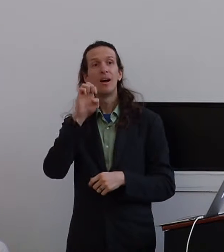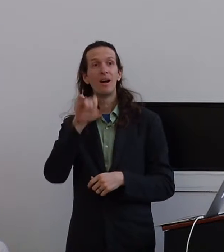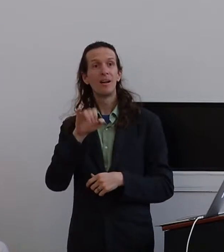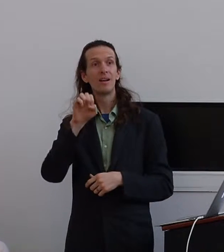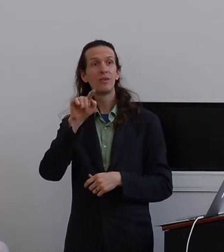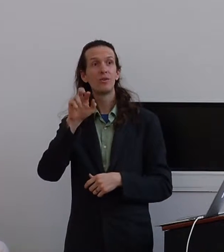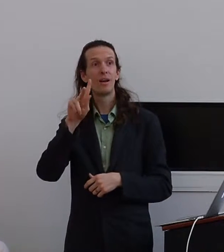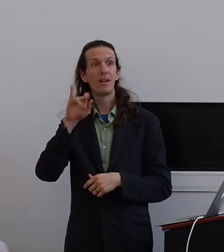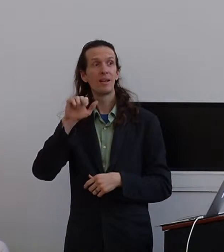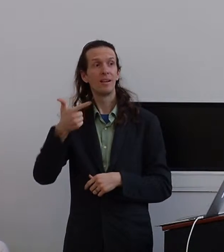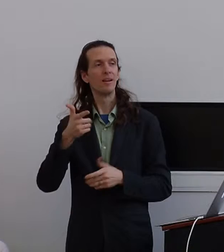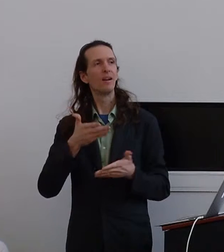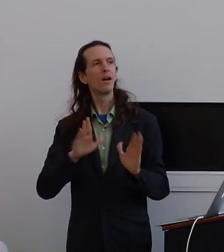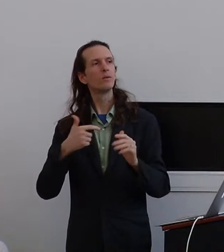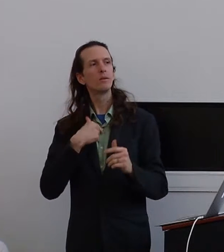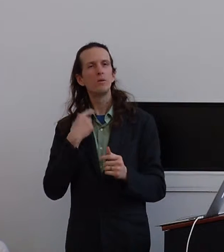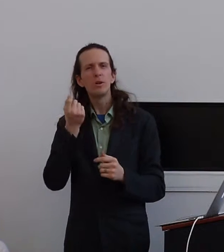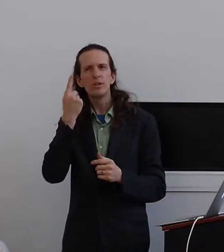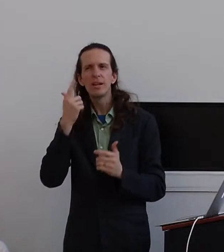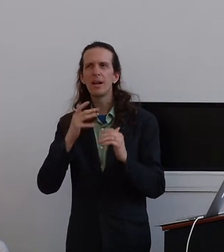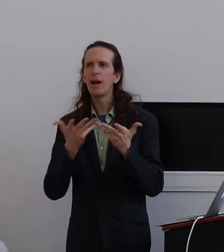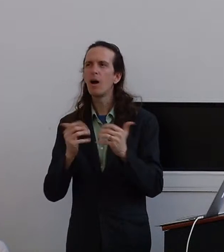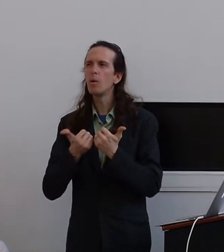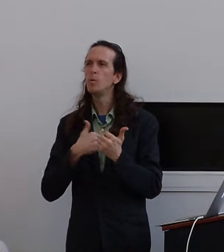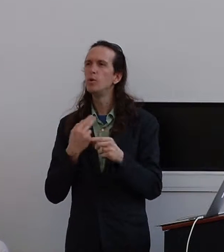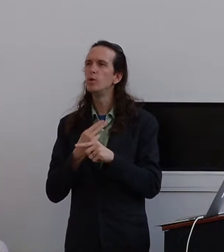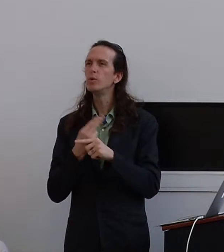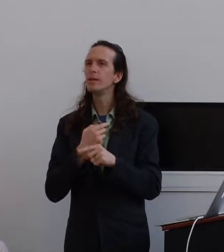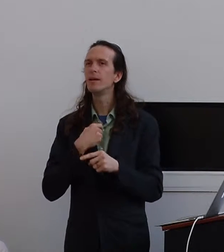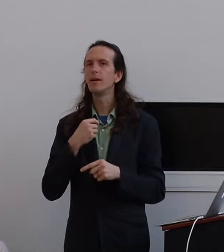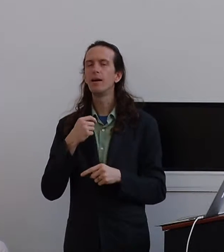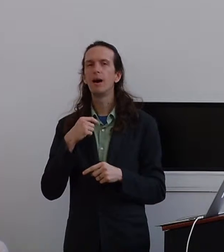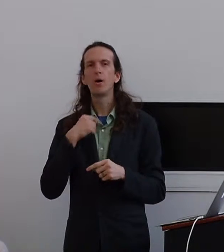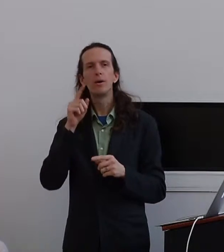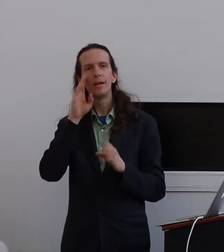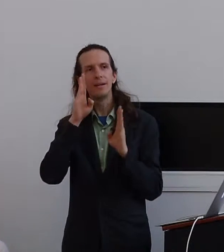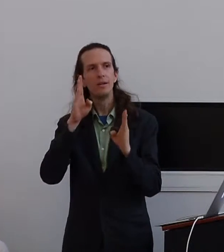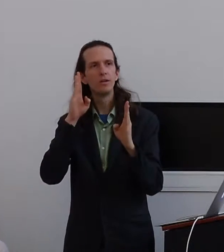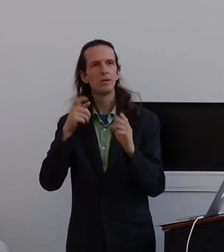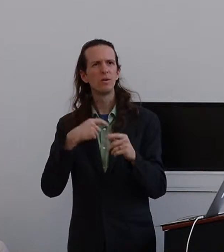Eye tracking allows us to understand more about attention and where we allocate attention.